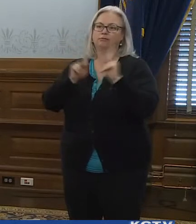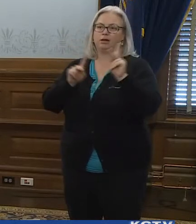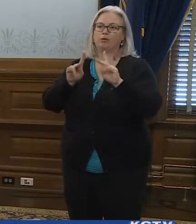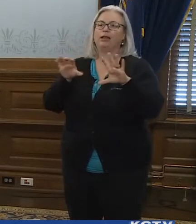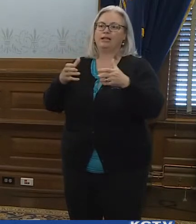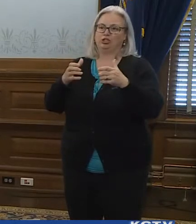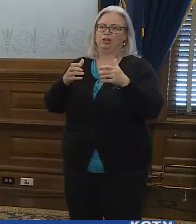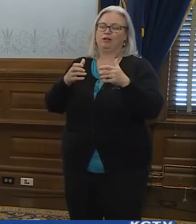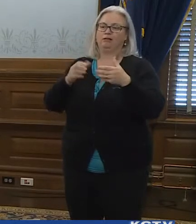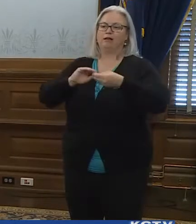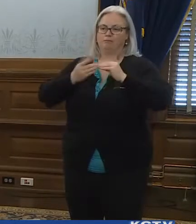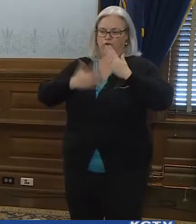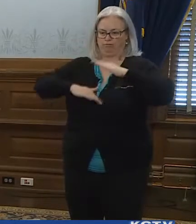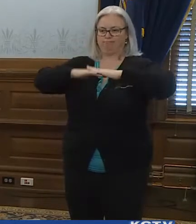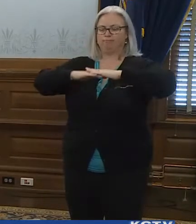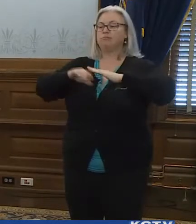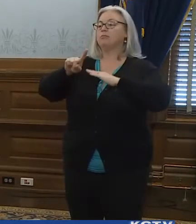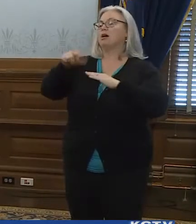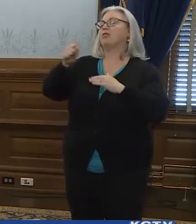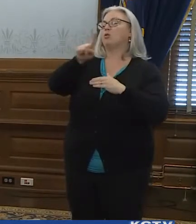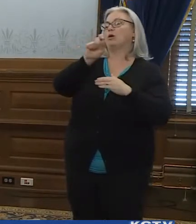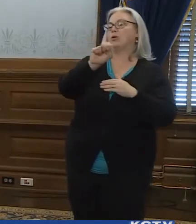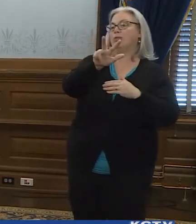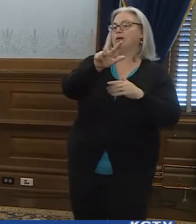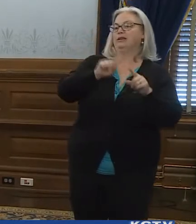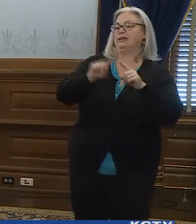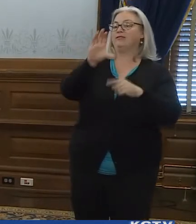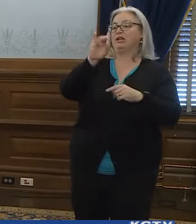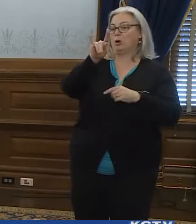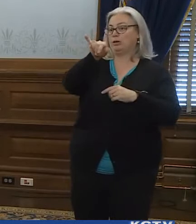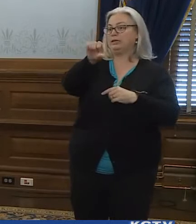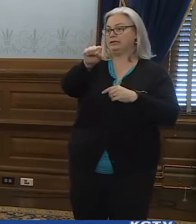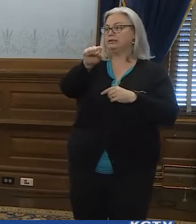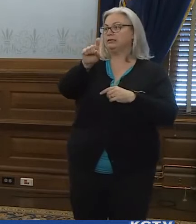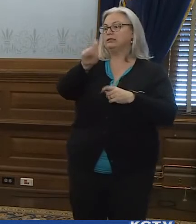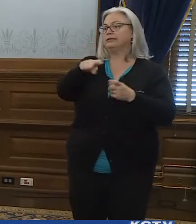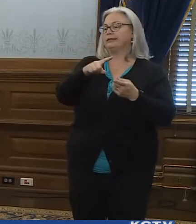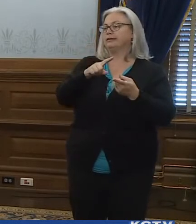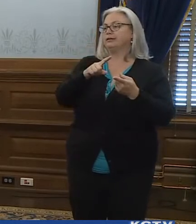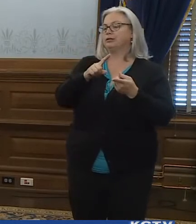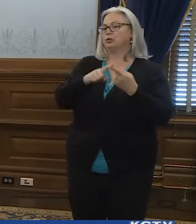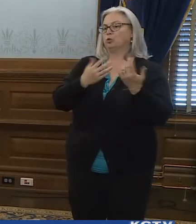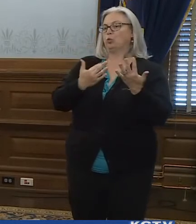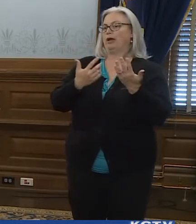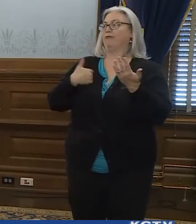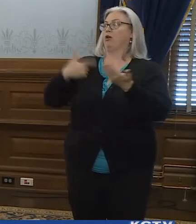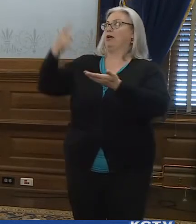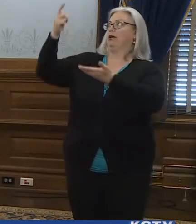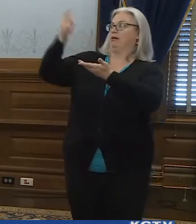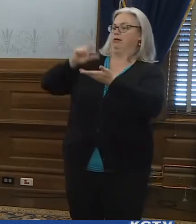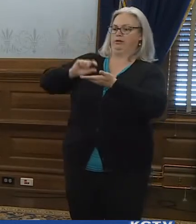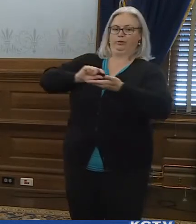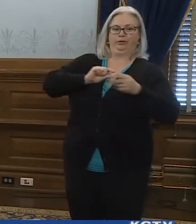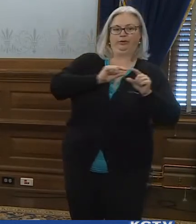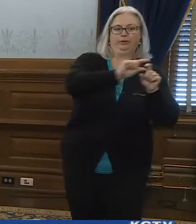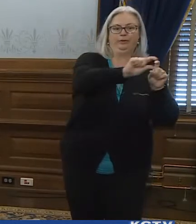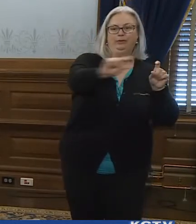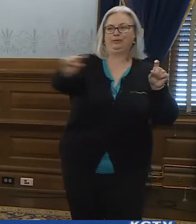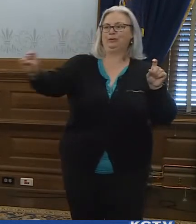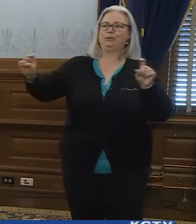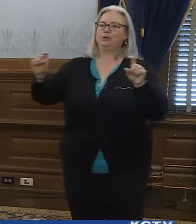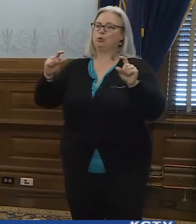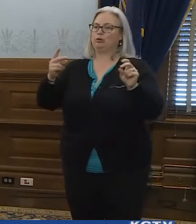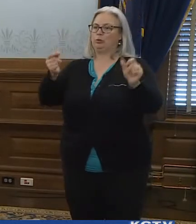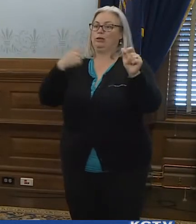population thresholds. The other 103 counties, need to wait for us to get it out to them, and we're trying to do that as quickly